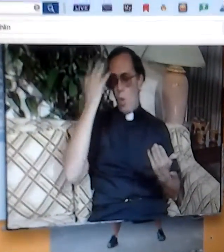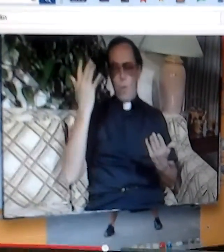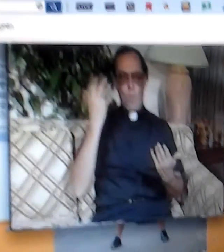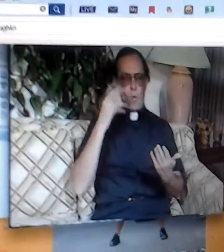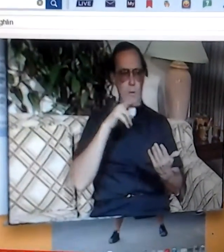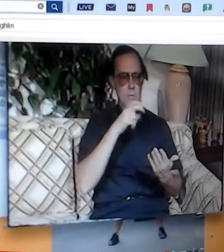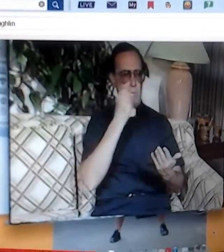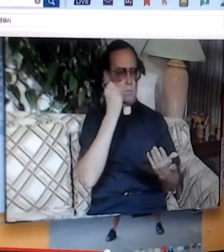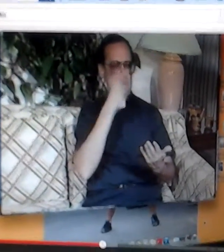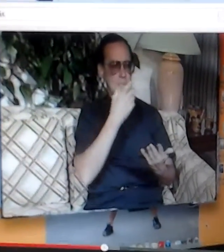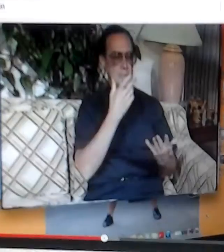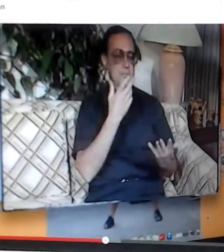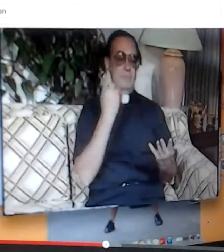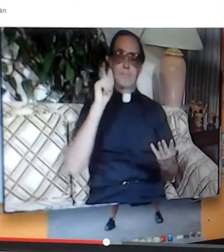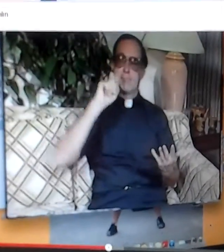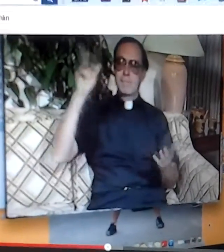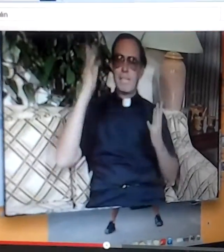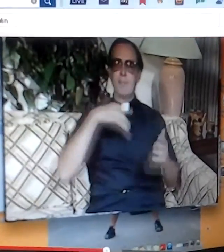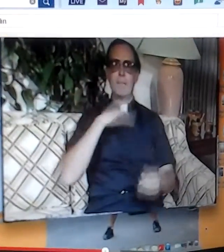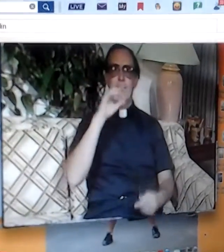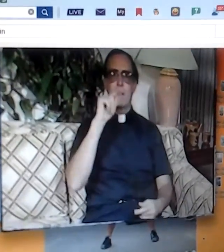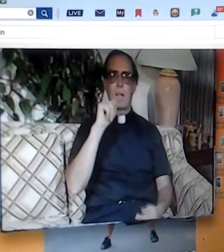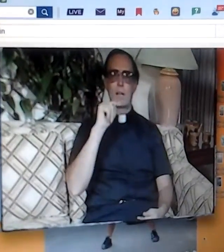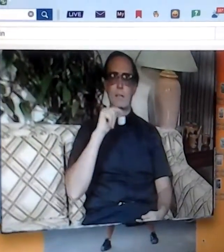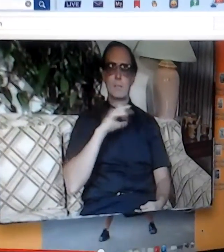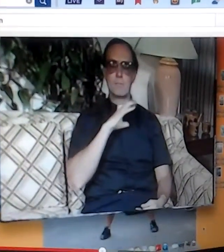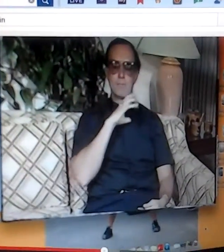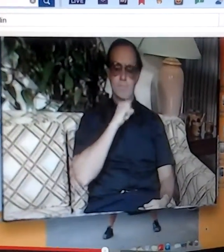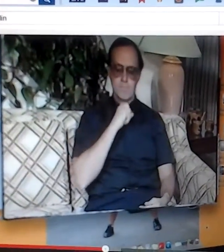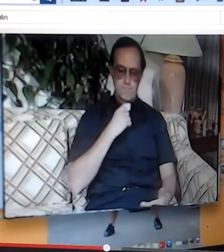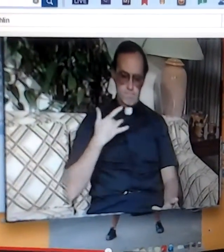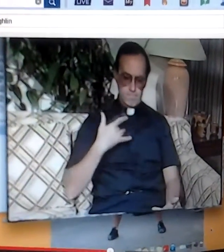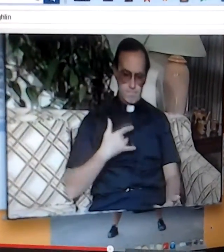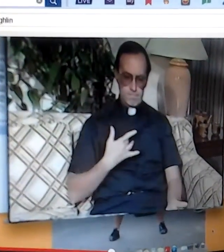One boy told me, "I don't understand you." I was so embarrassed.